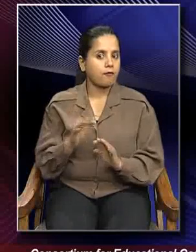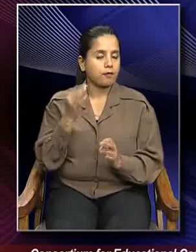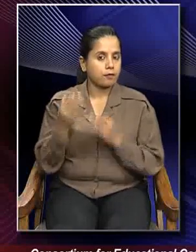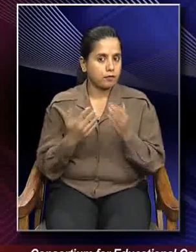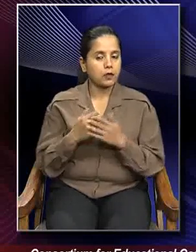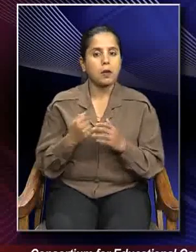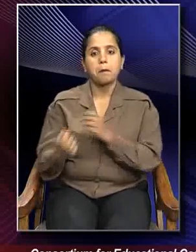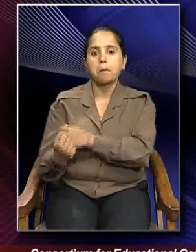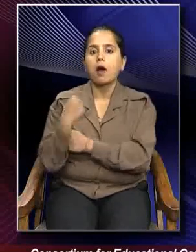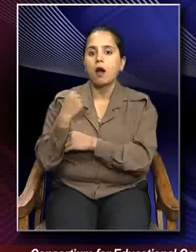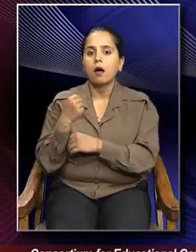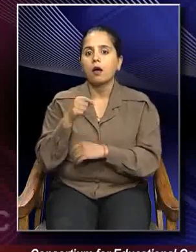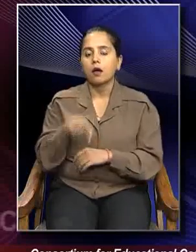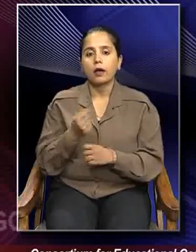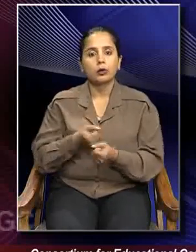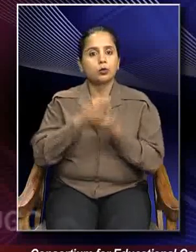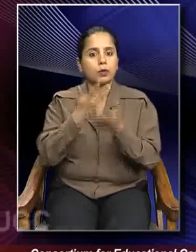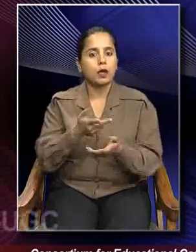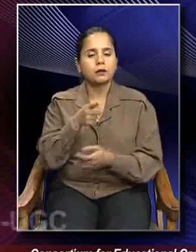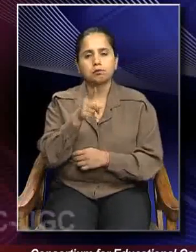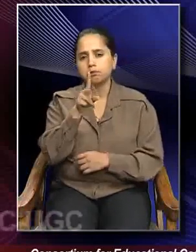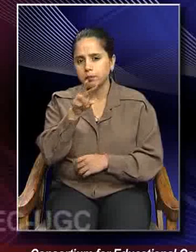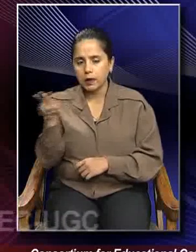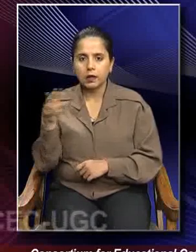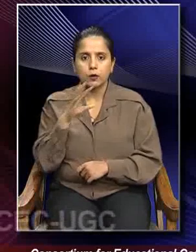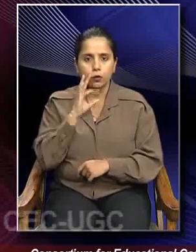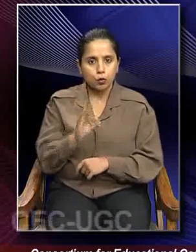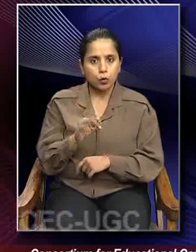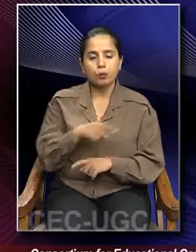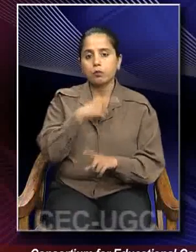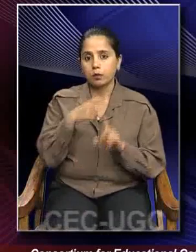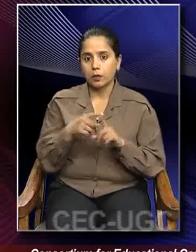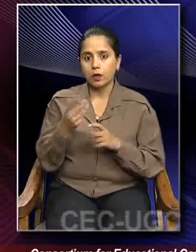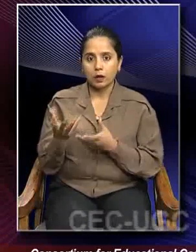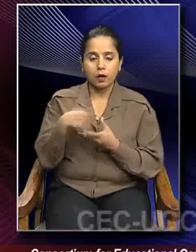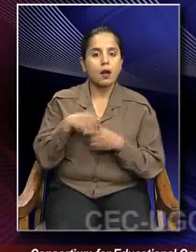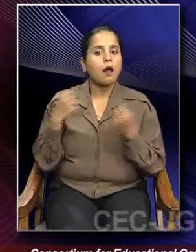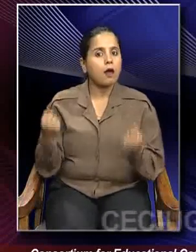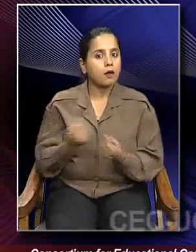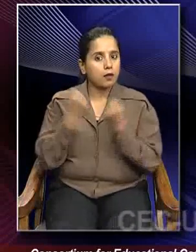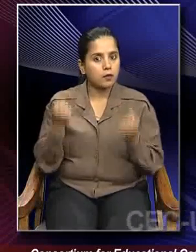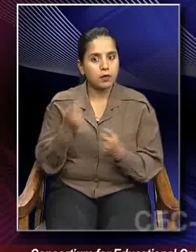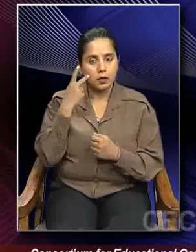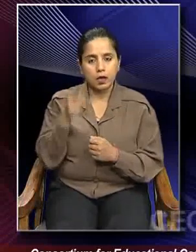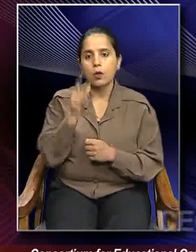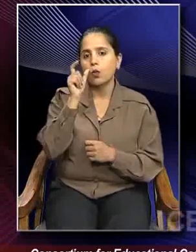power of expressing meaning and inducing activity in a